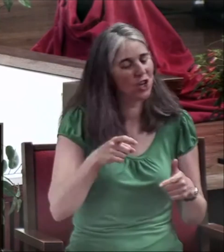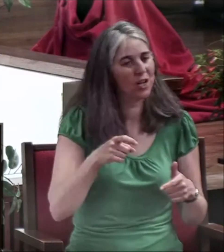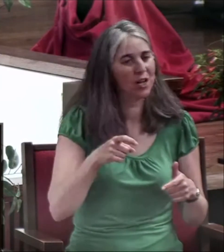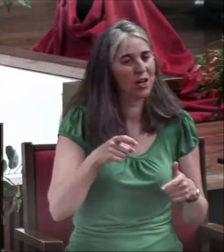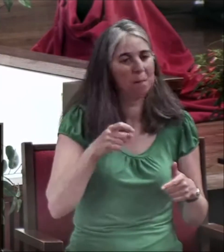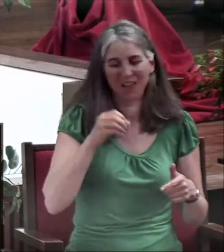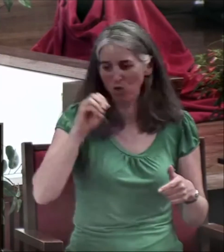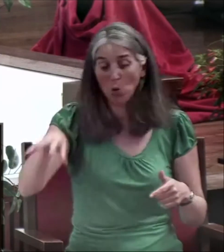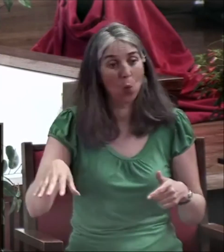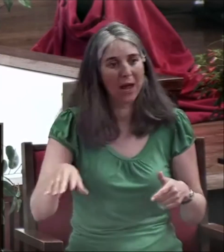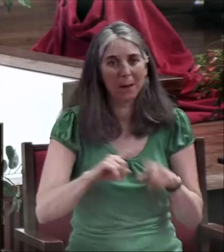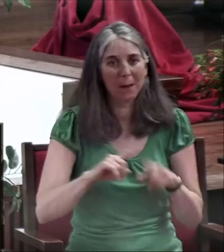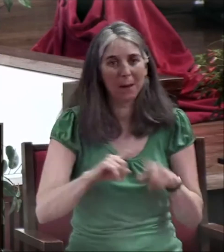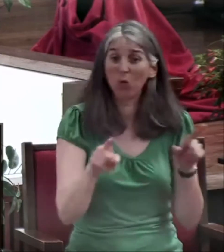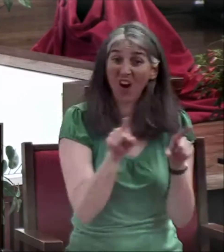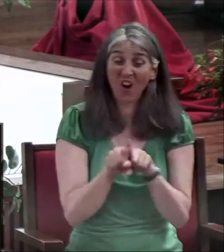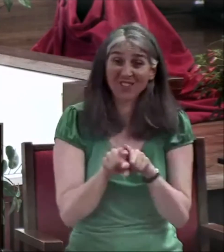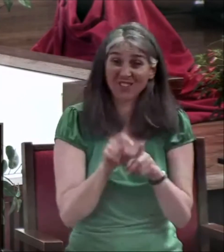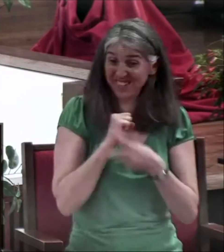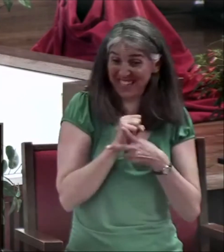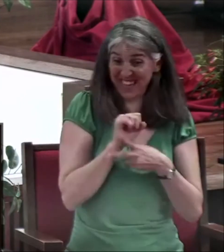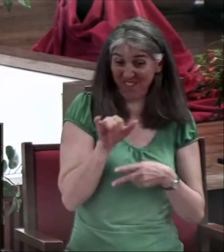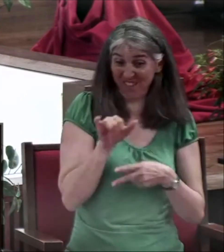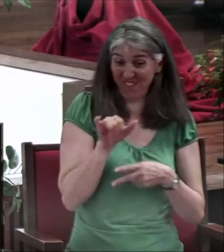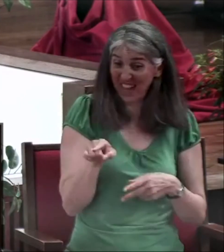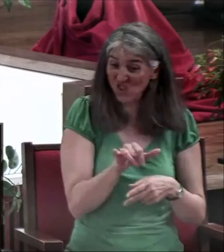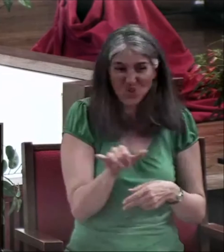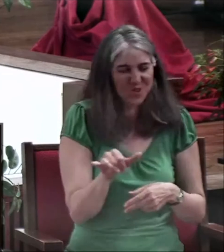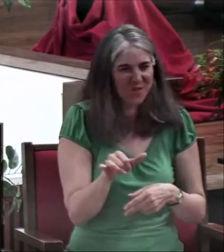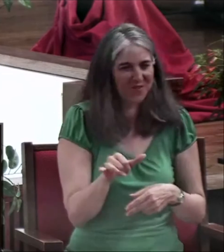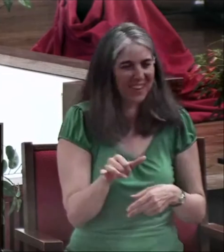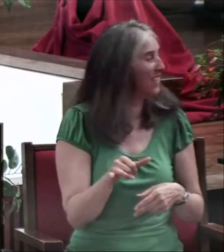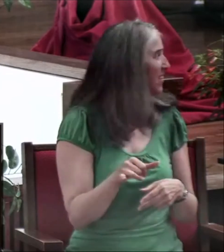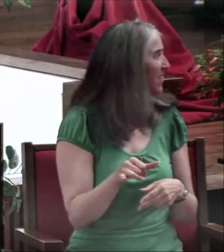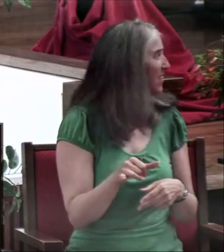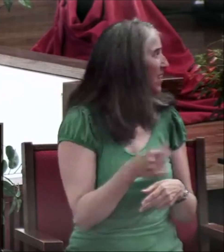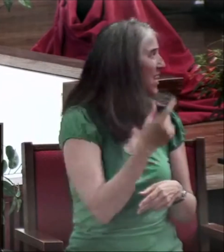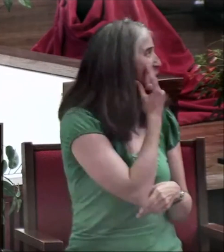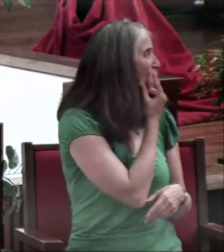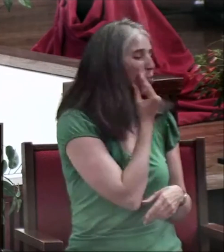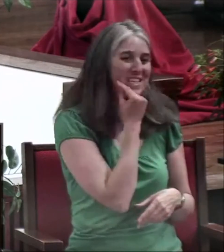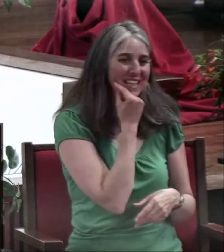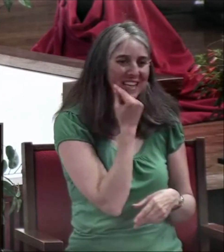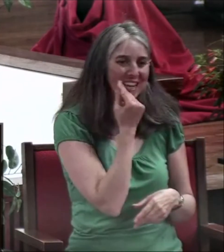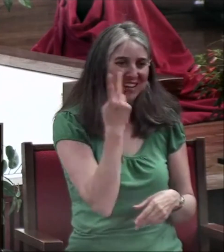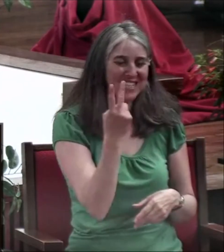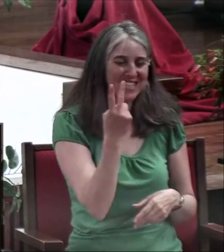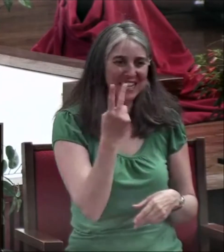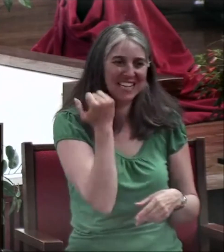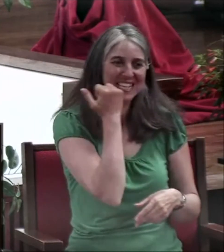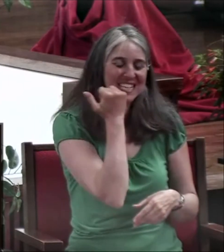should get thrown away, but we also kind of don't do that either. Now, these are a fairly recent addition to dental